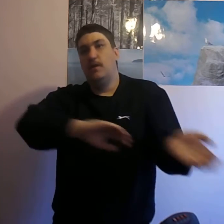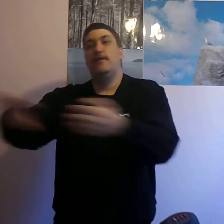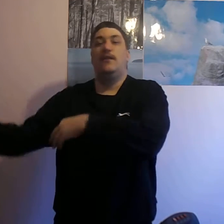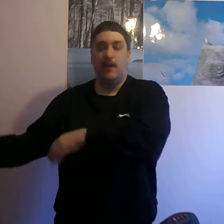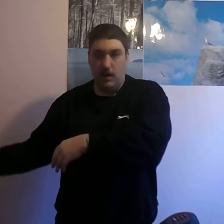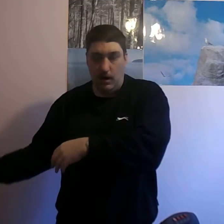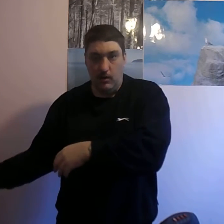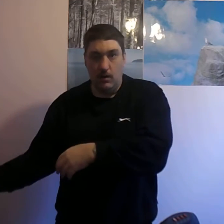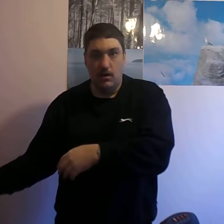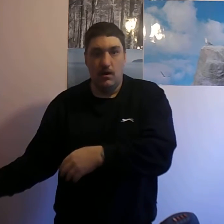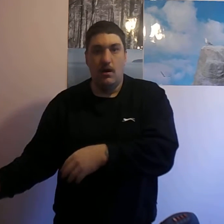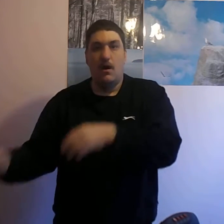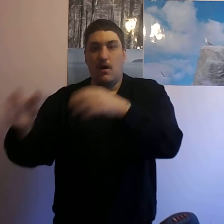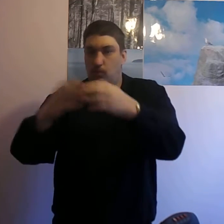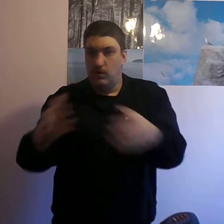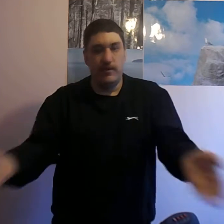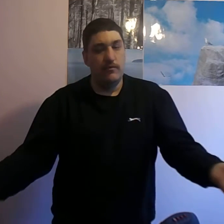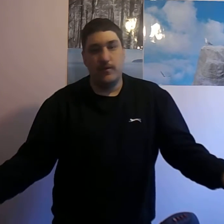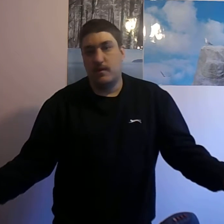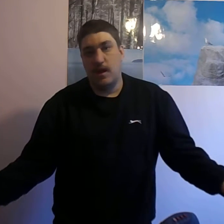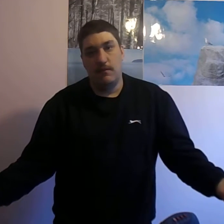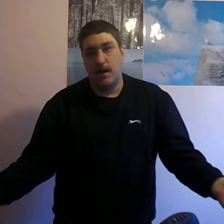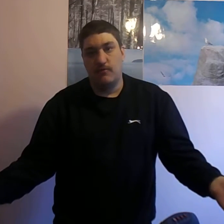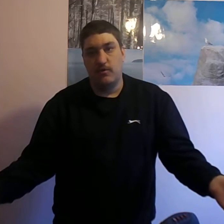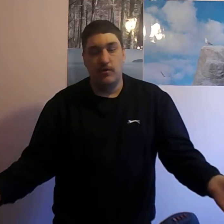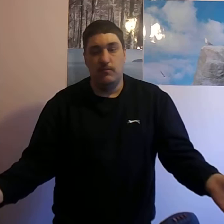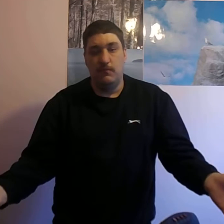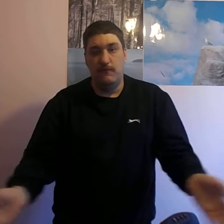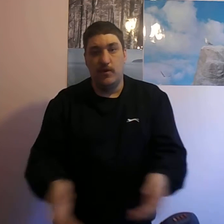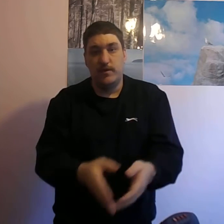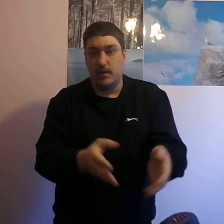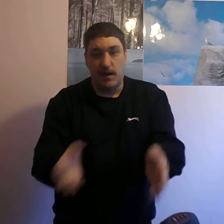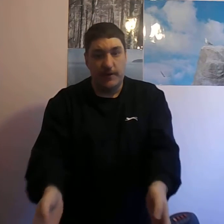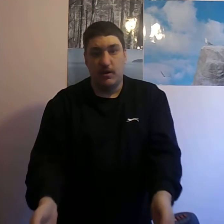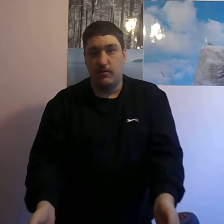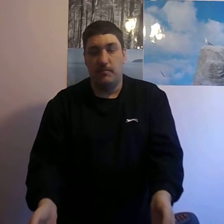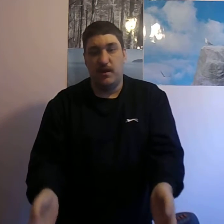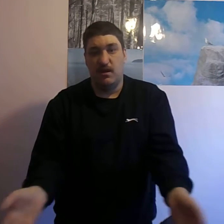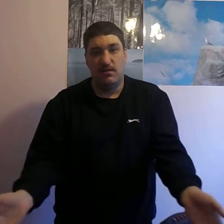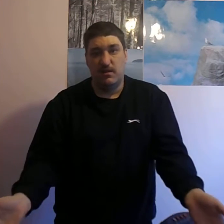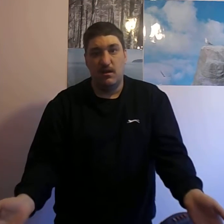and then go, we'll use the same actress who voices GLaDOS because